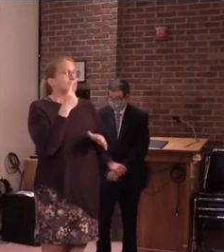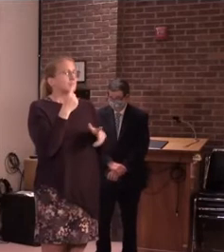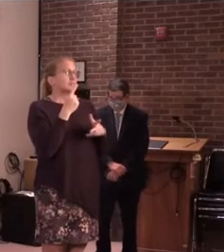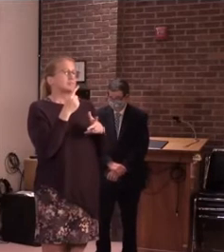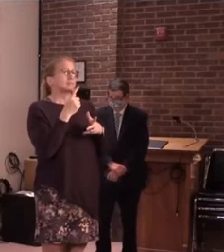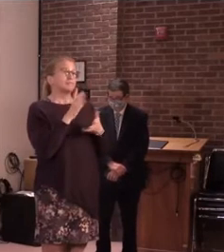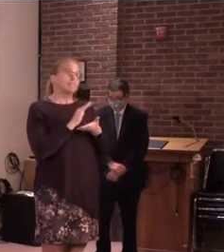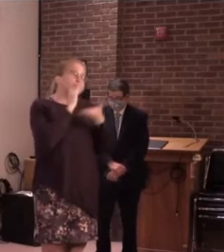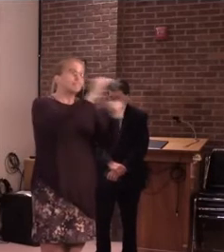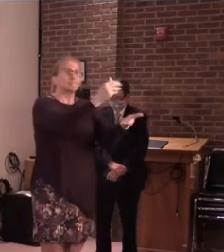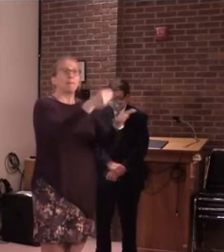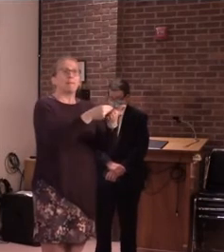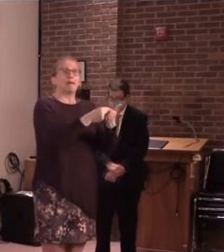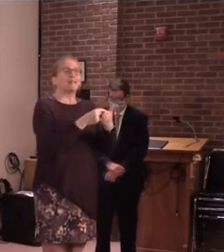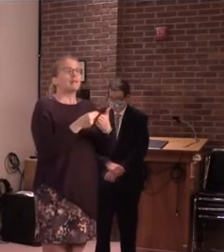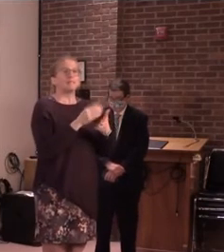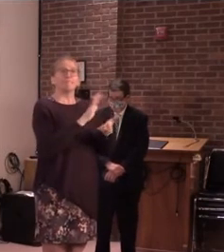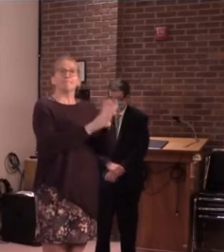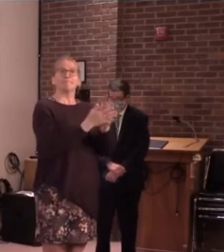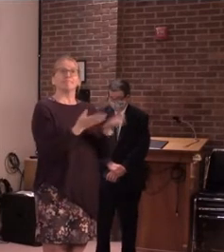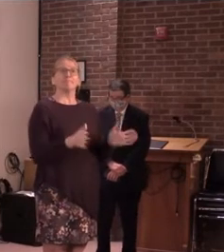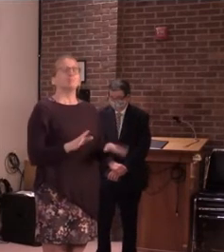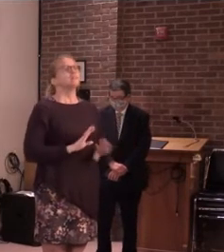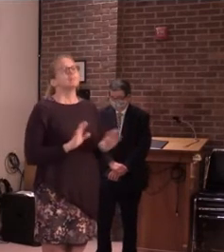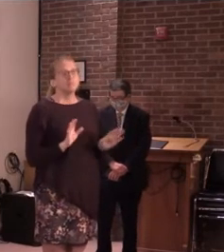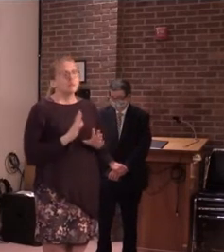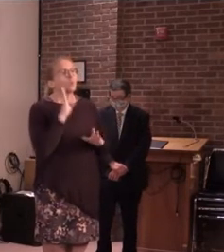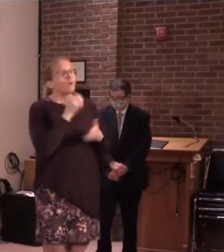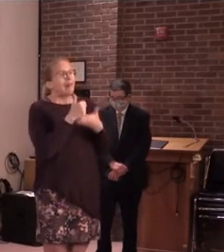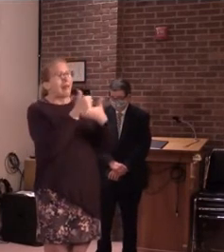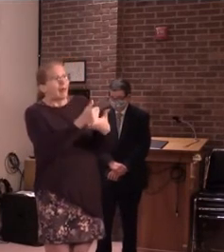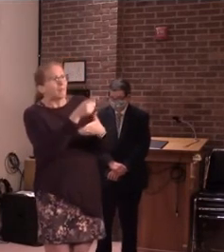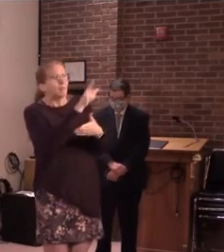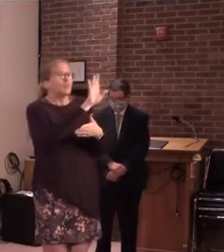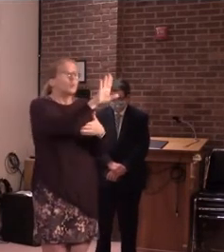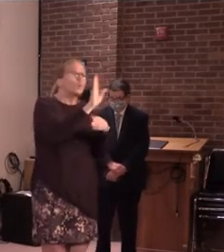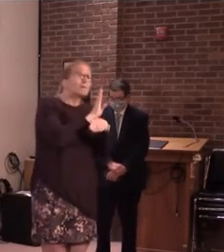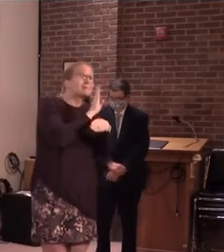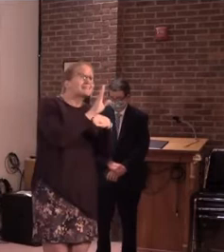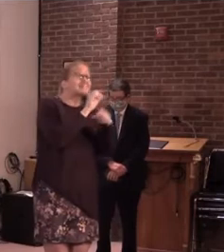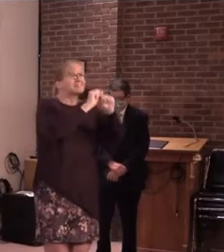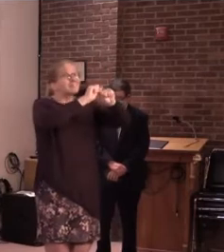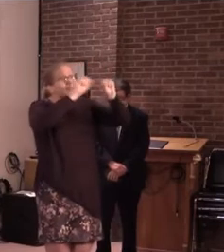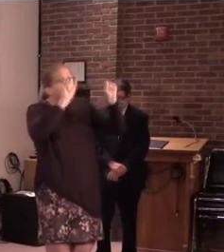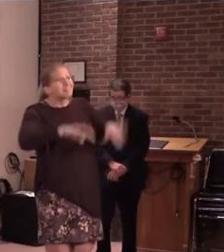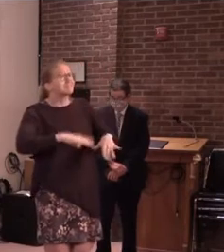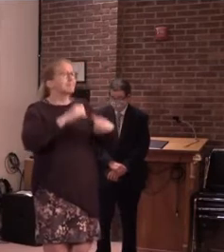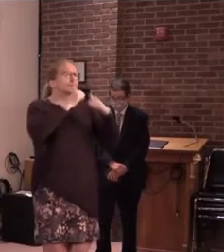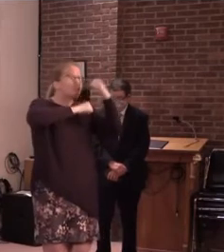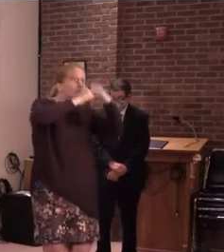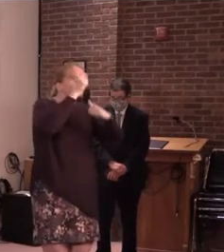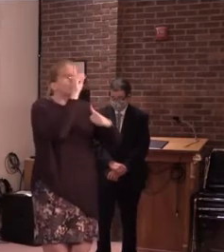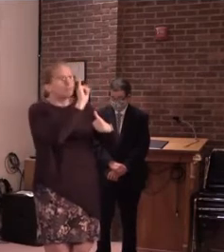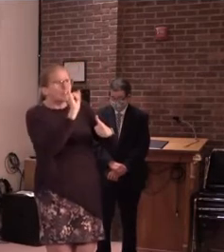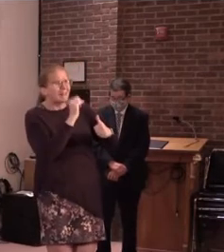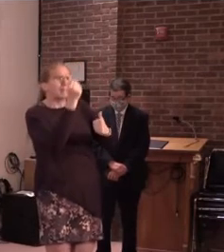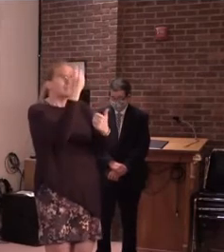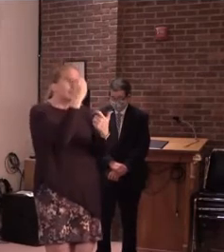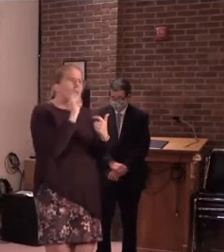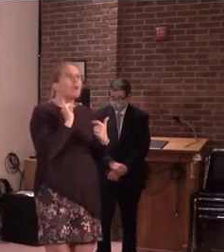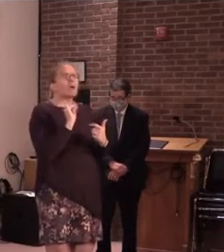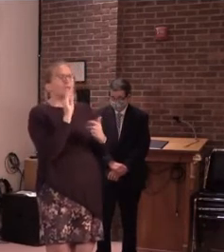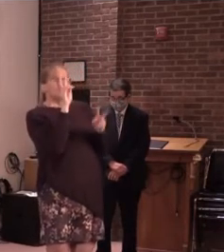and reimagine their business so that they could accommodate new realities that have taken place, which we